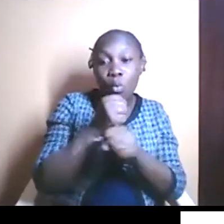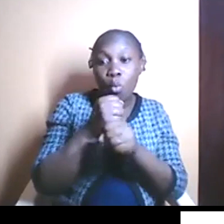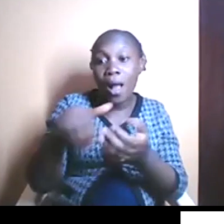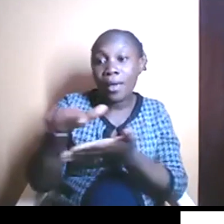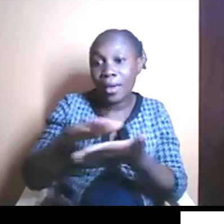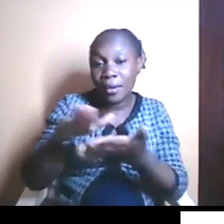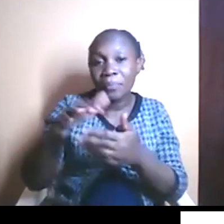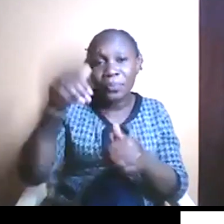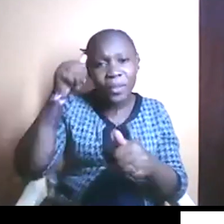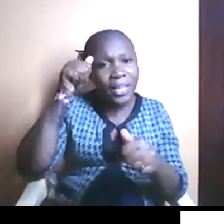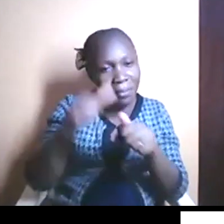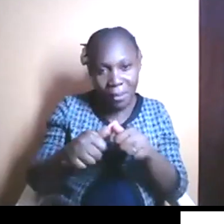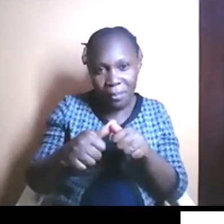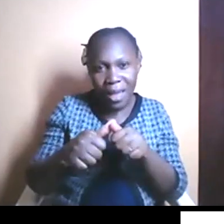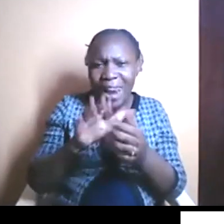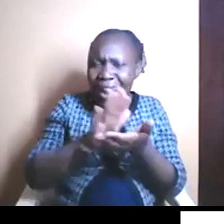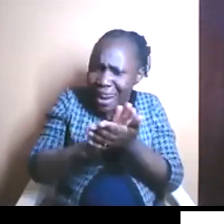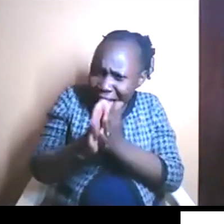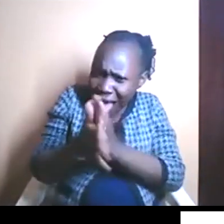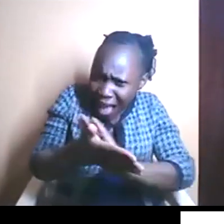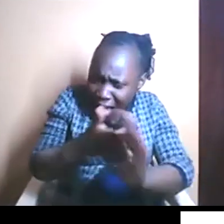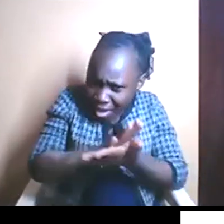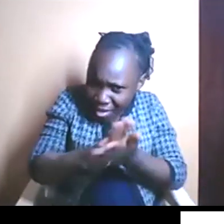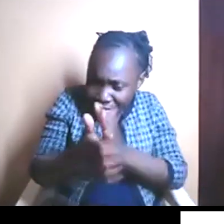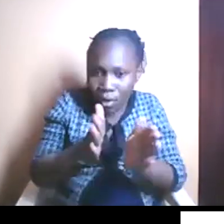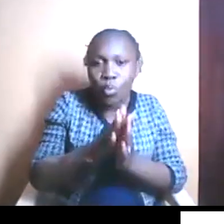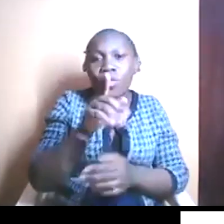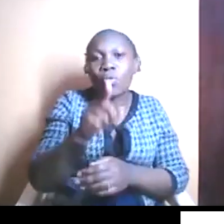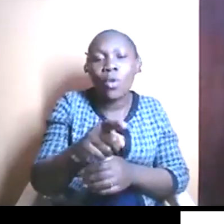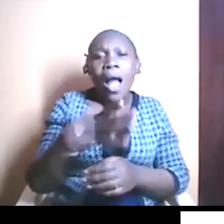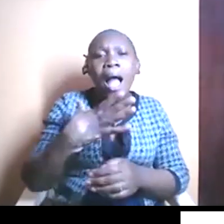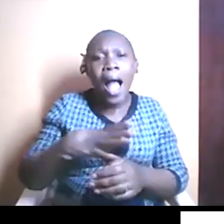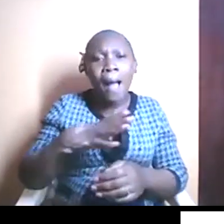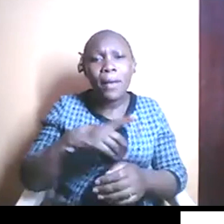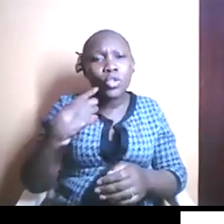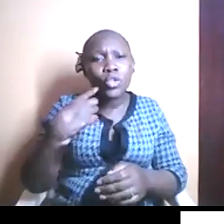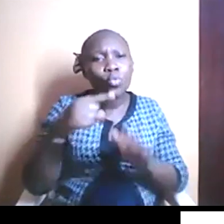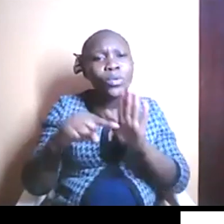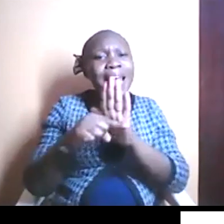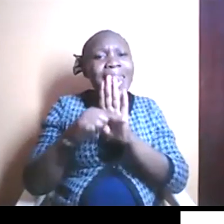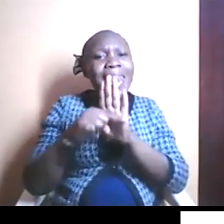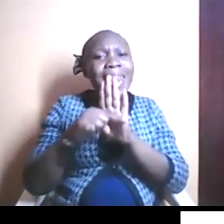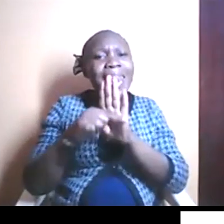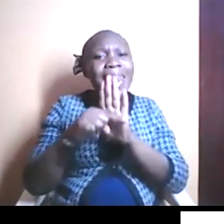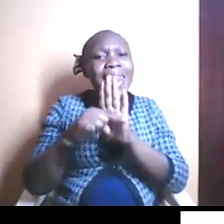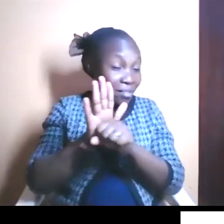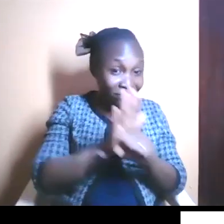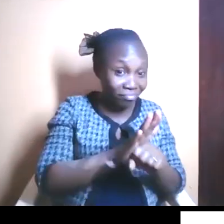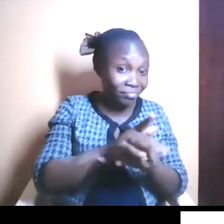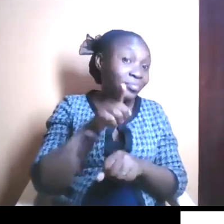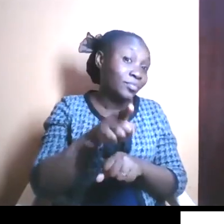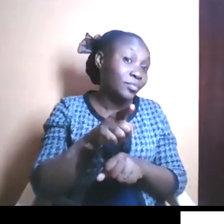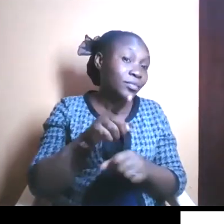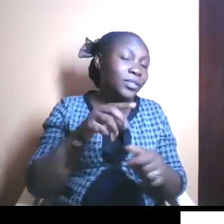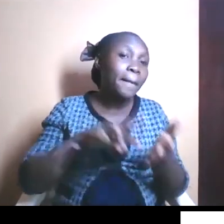nothing to do with you. You're being undermined by somebody who is negative and insecure. So what you need to do is create, number